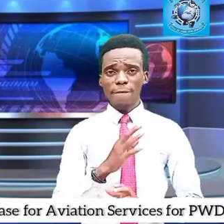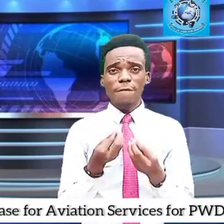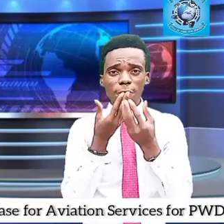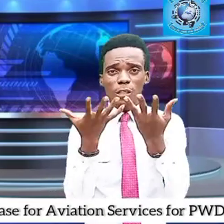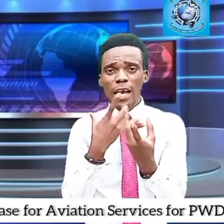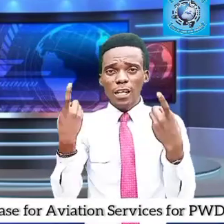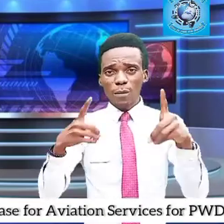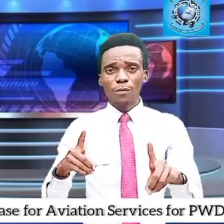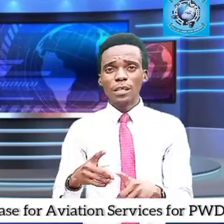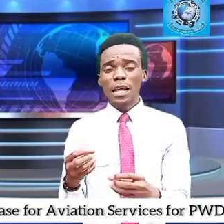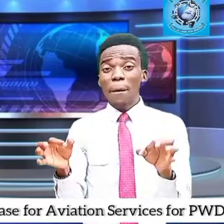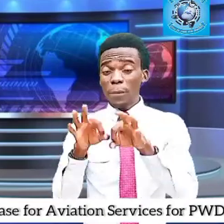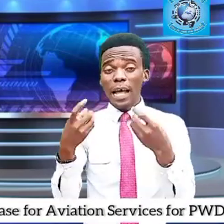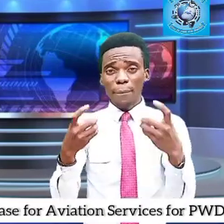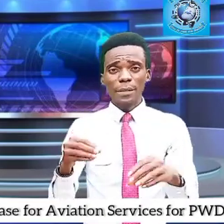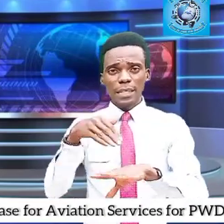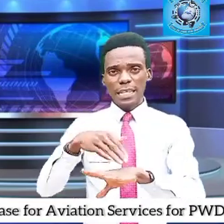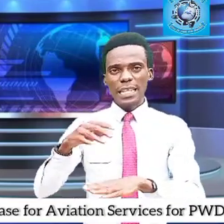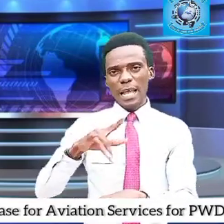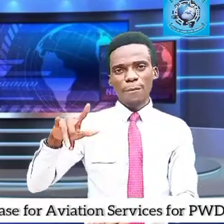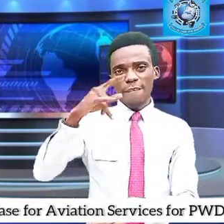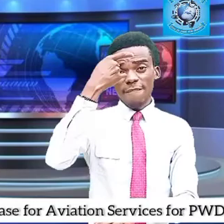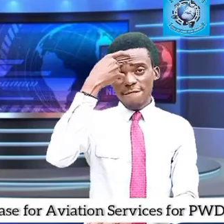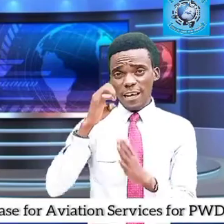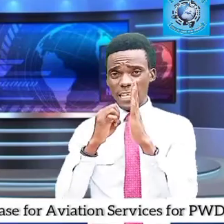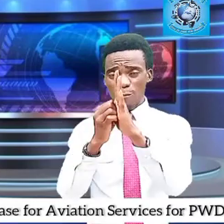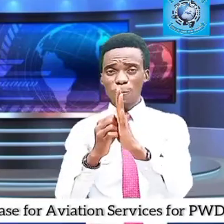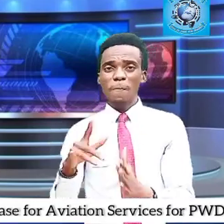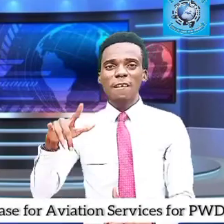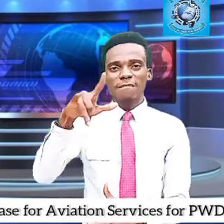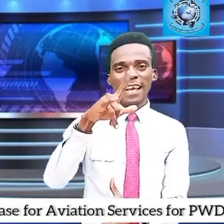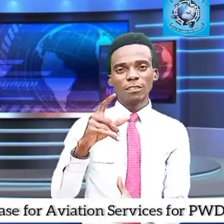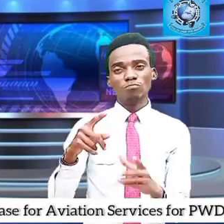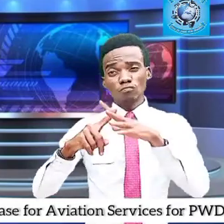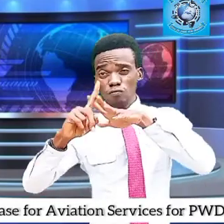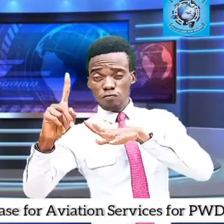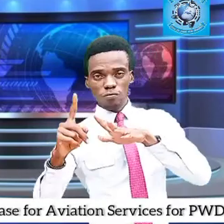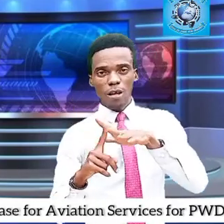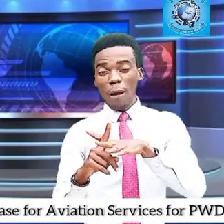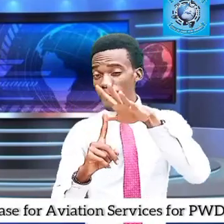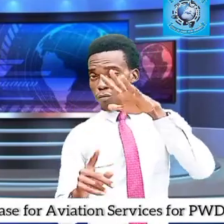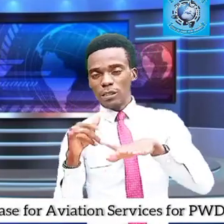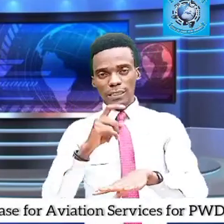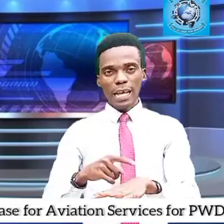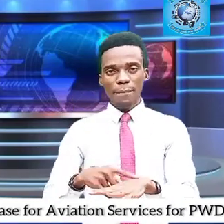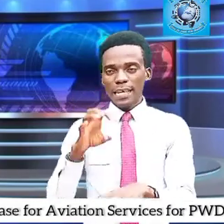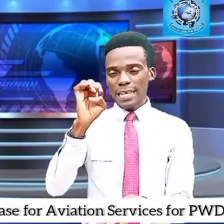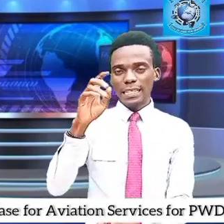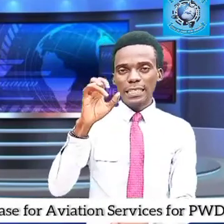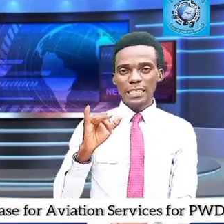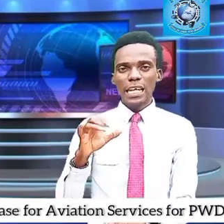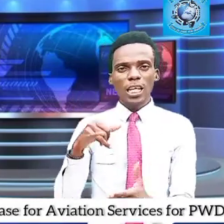airport. For example, flight takes off time, etc. This will not only benefit